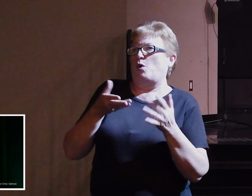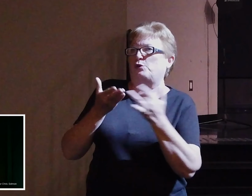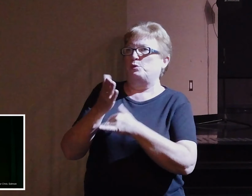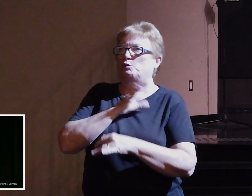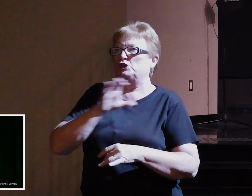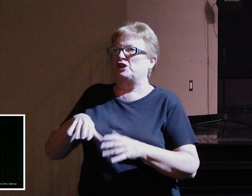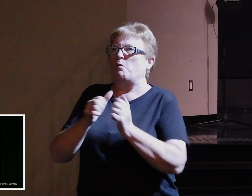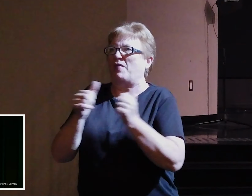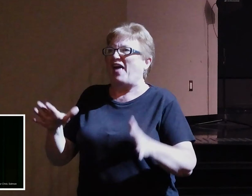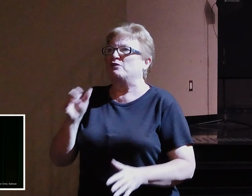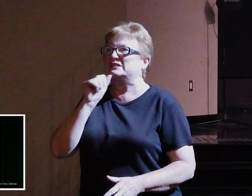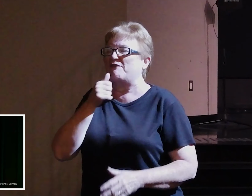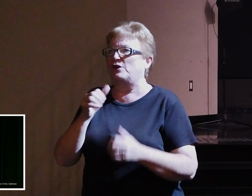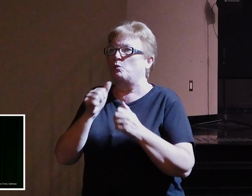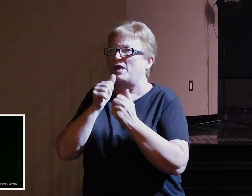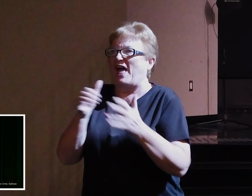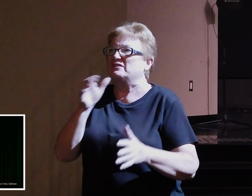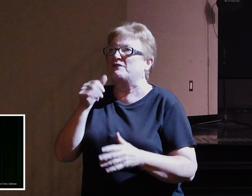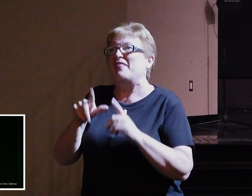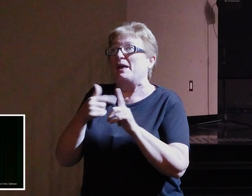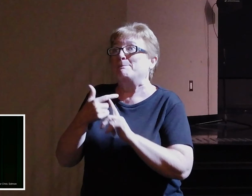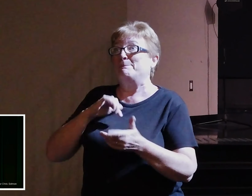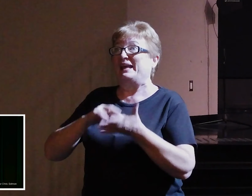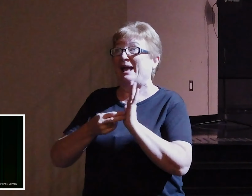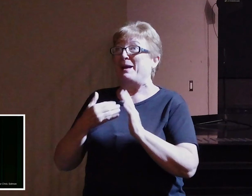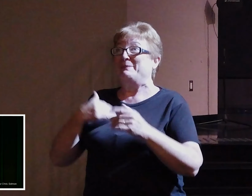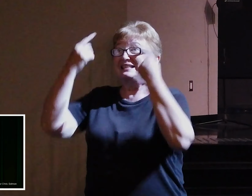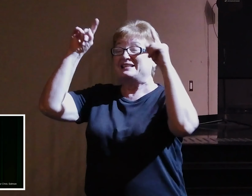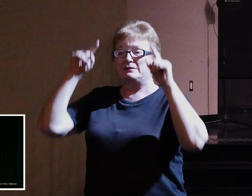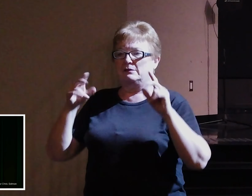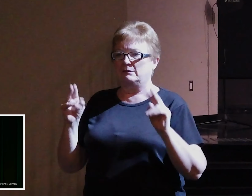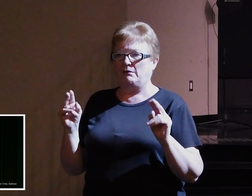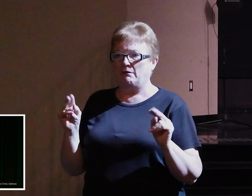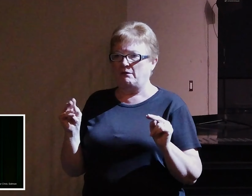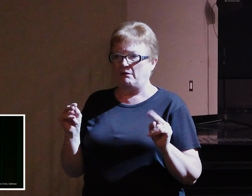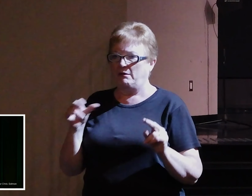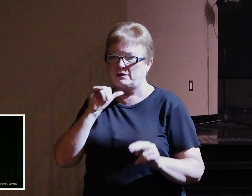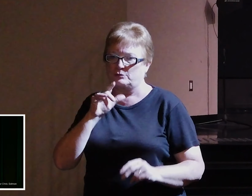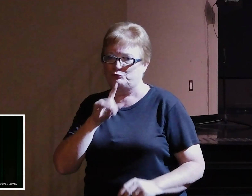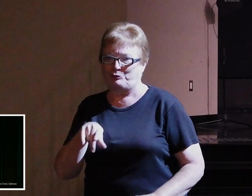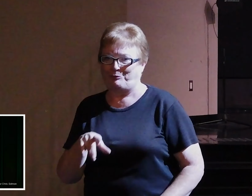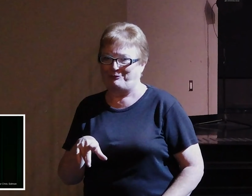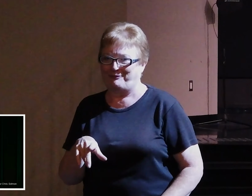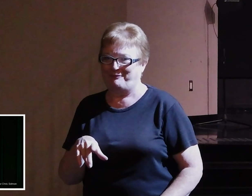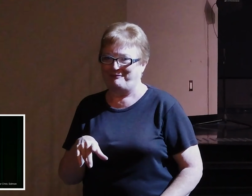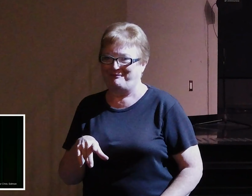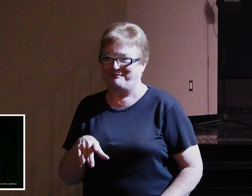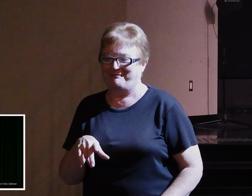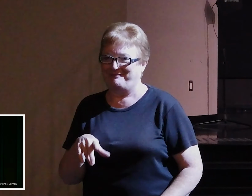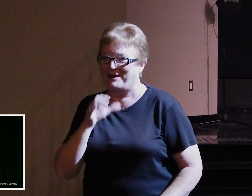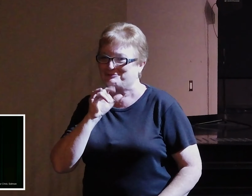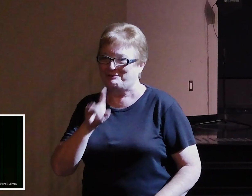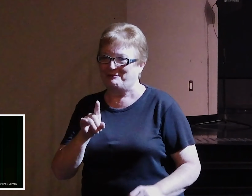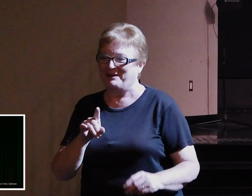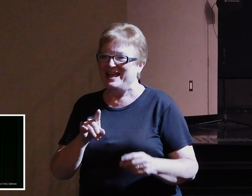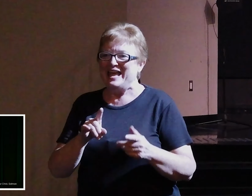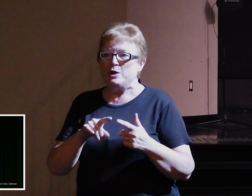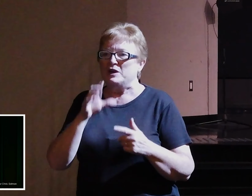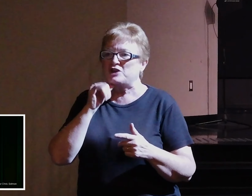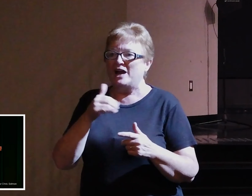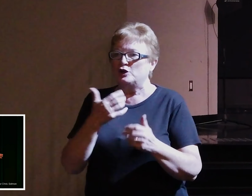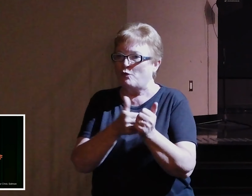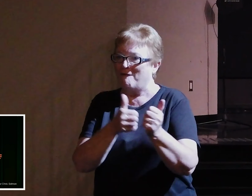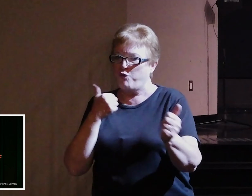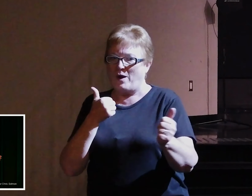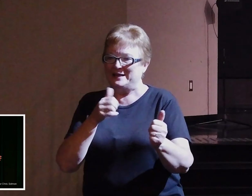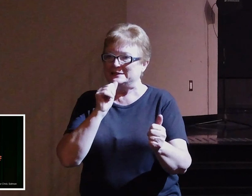suffering, because then I'm successful. But that's not true. That's not, our aim as Christians is not to avoid